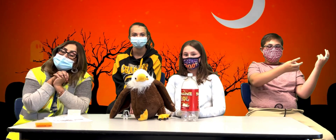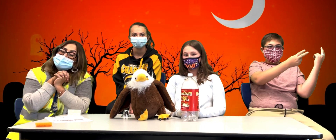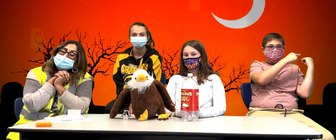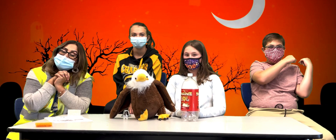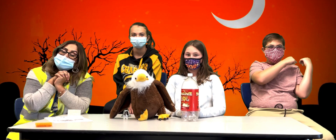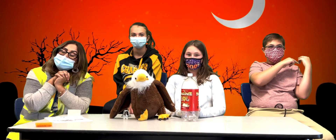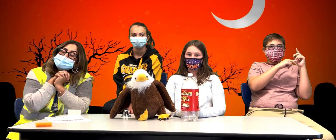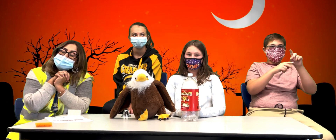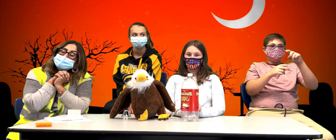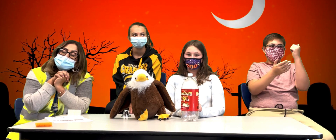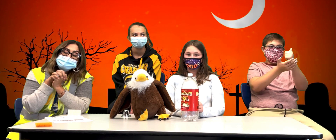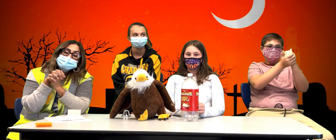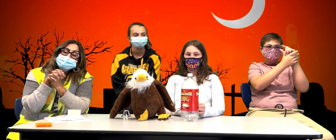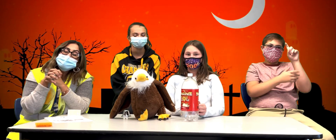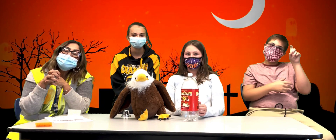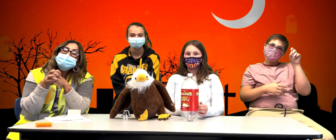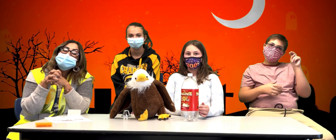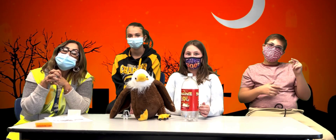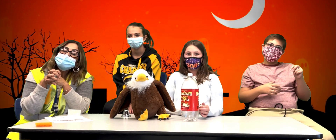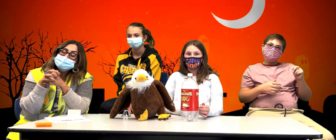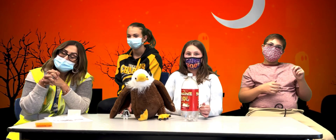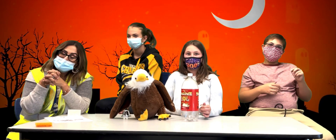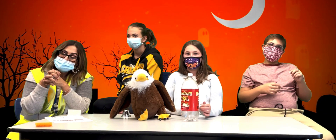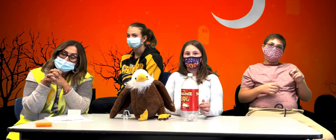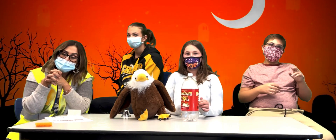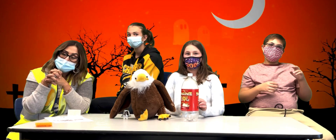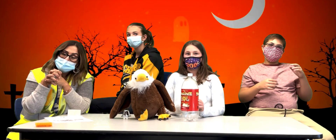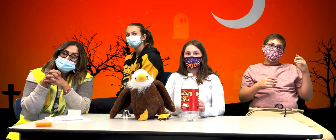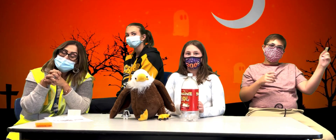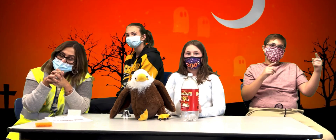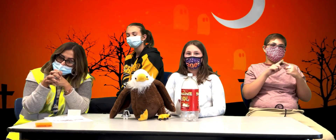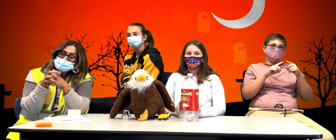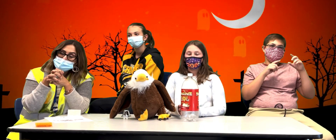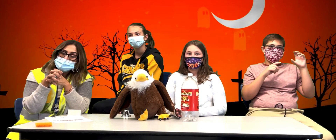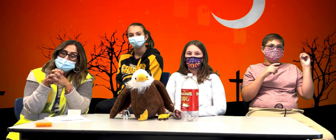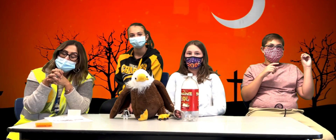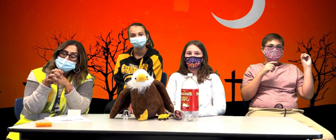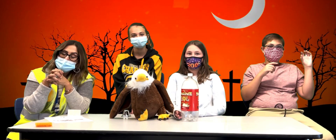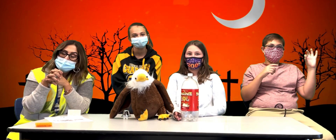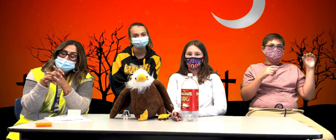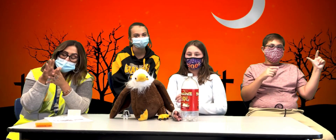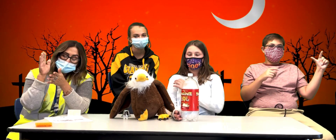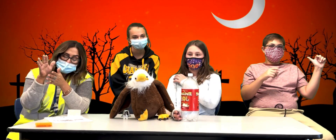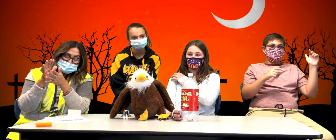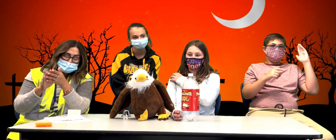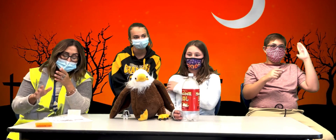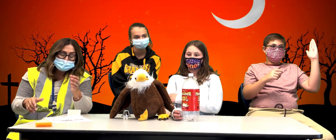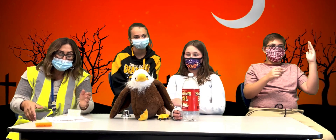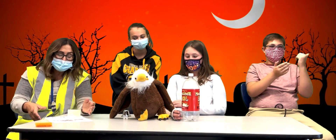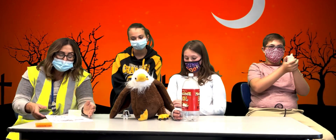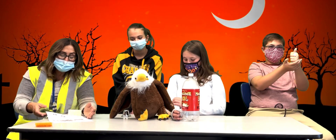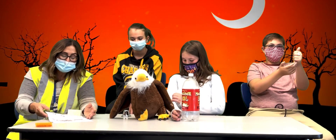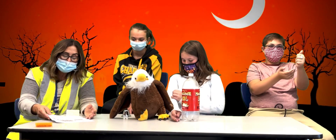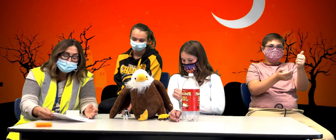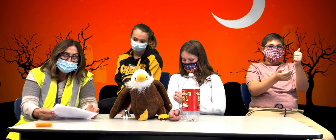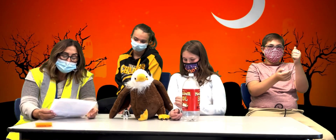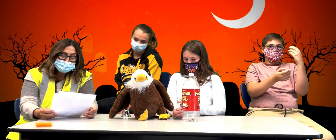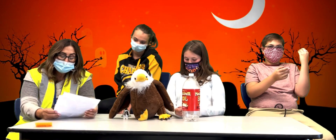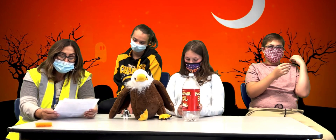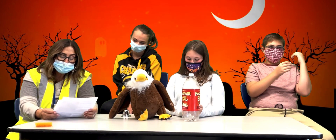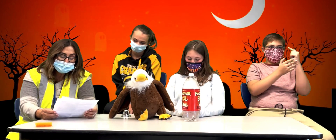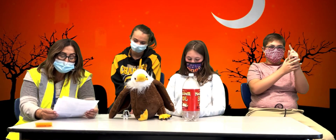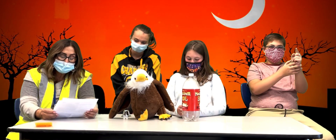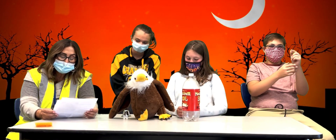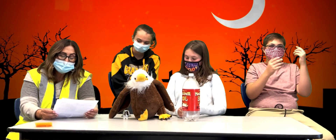Need help? Come to the Outdoor Learning Center. We'll help you. We're trying to get RT